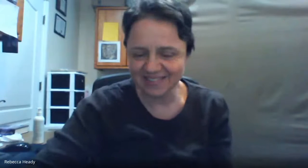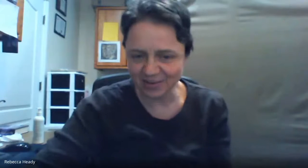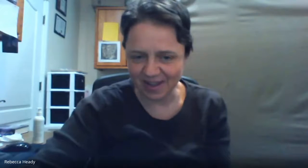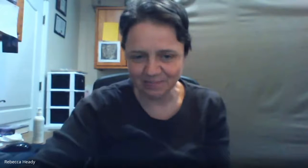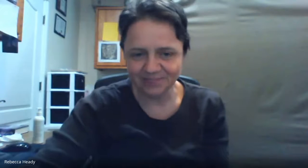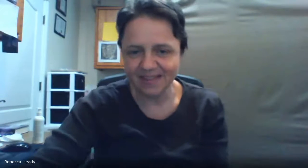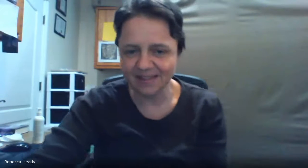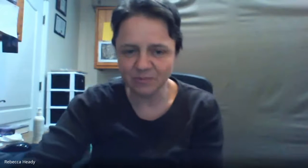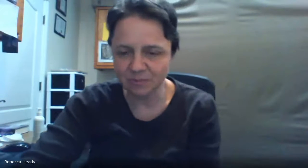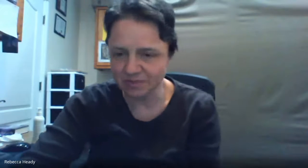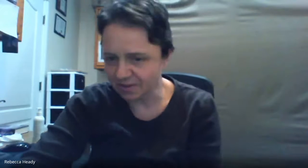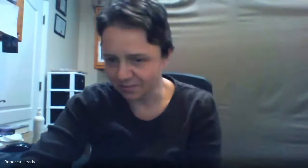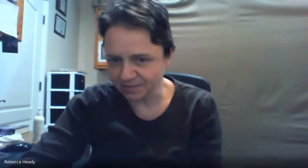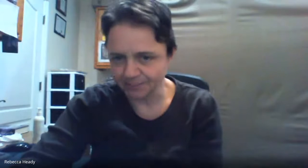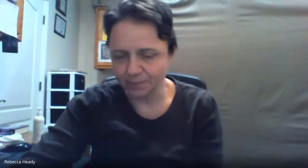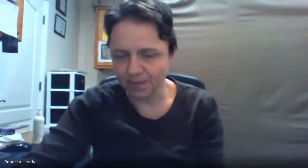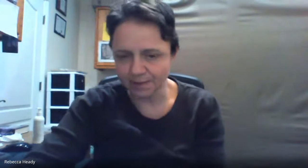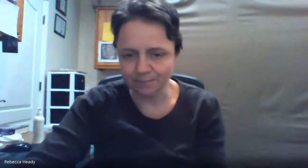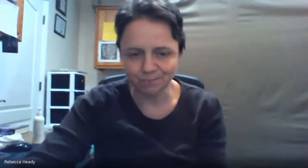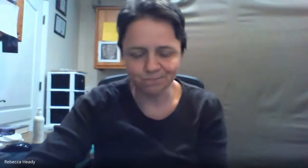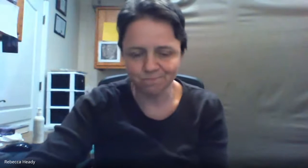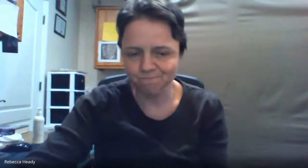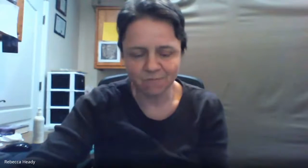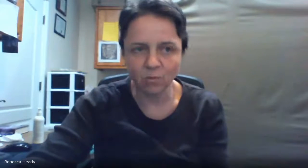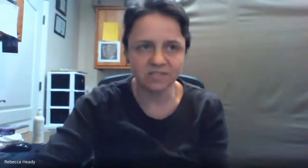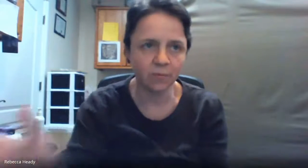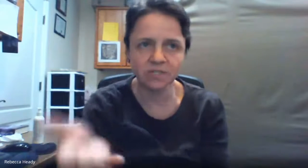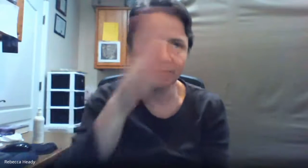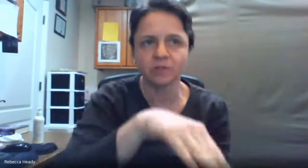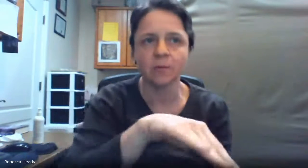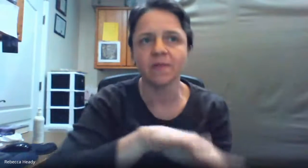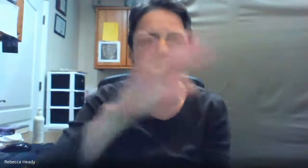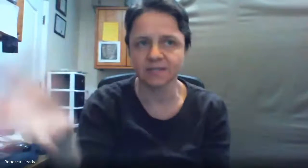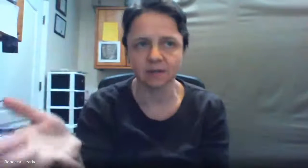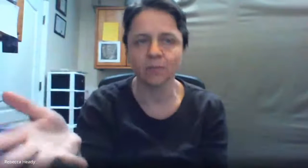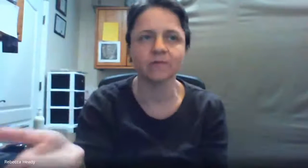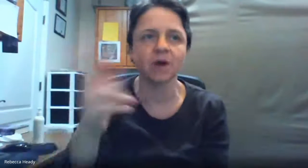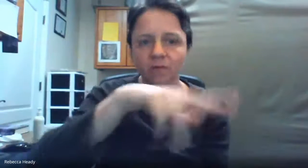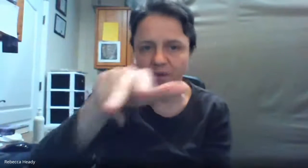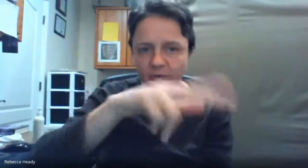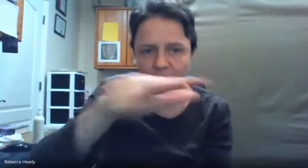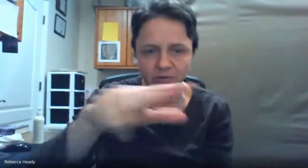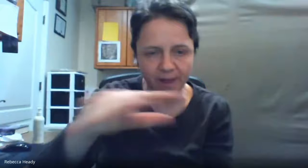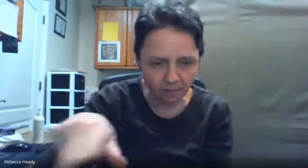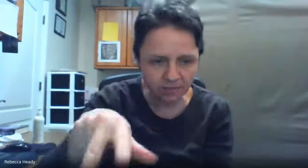So yeah, that's pretty much all the numbers. The rest of them are just the first number and then the second number. That all the double numbers are